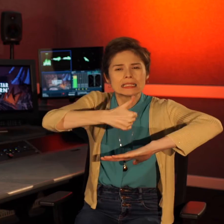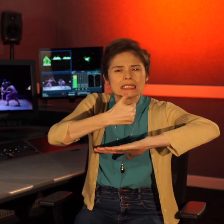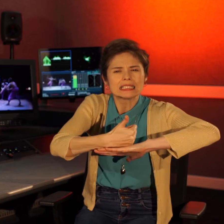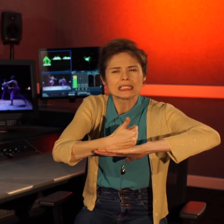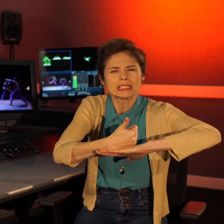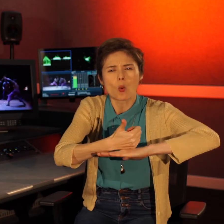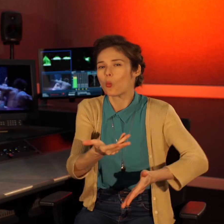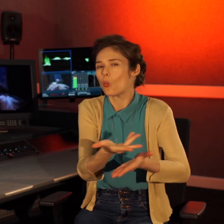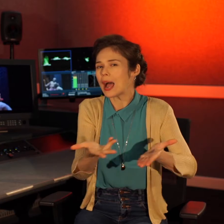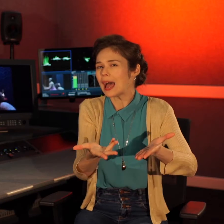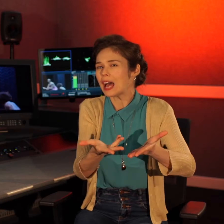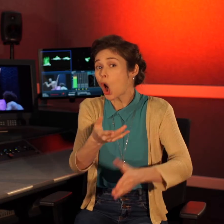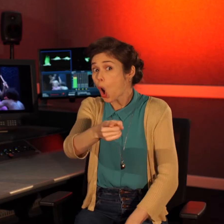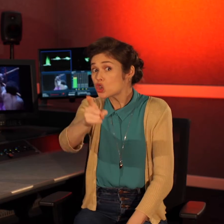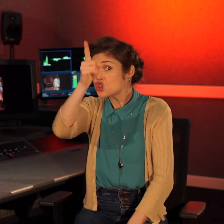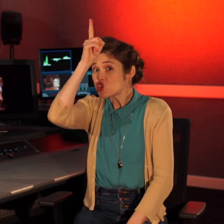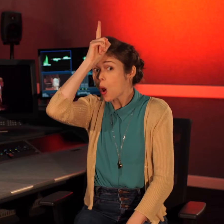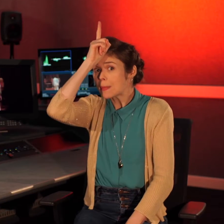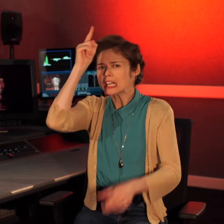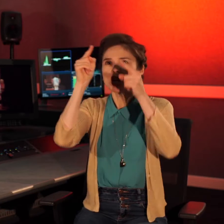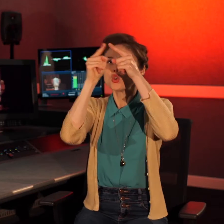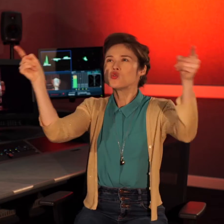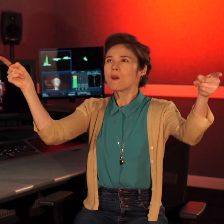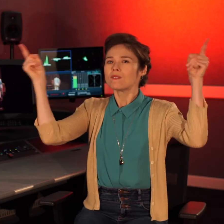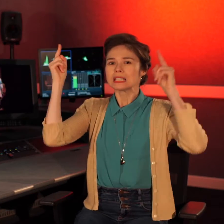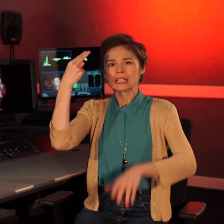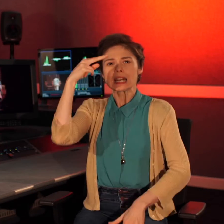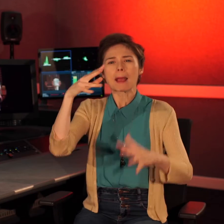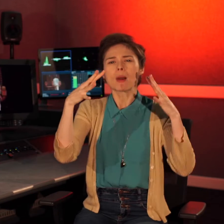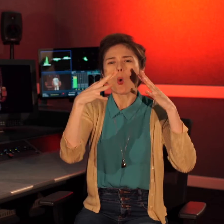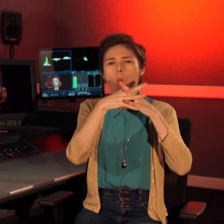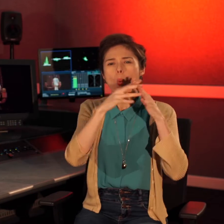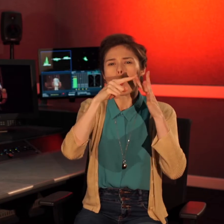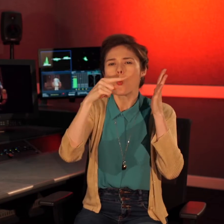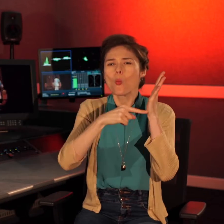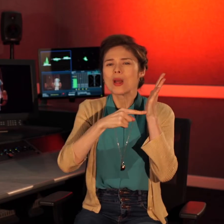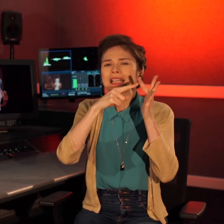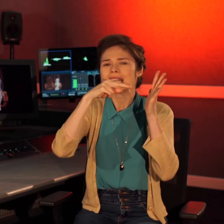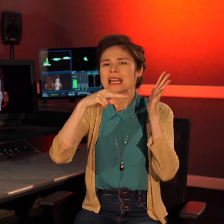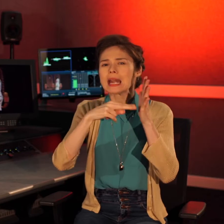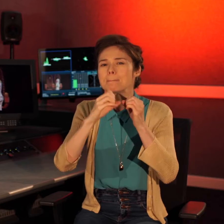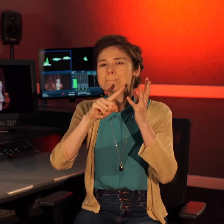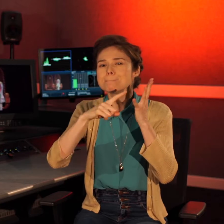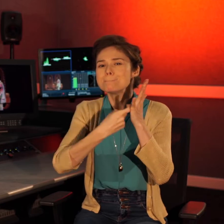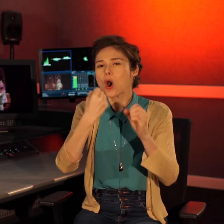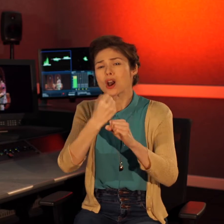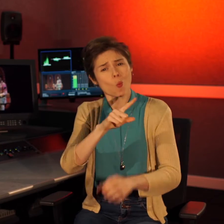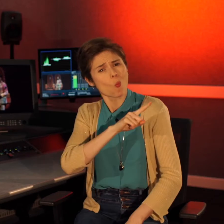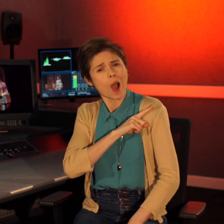Another interesting thing to note about the setting is that in this production, the play starts